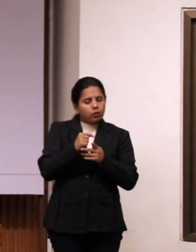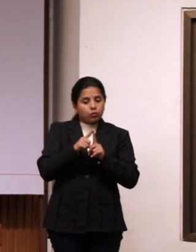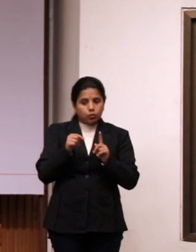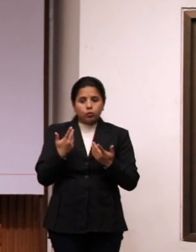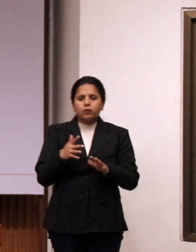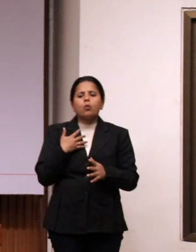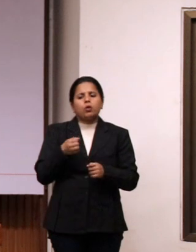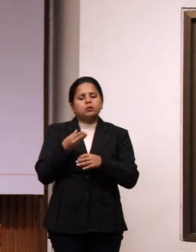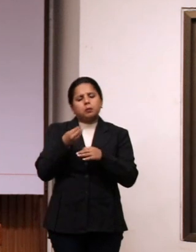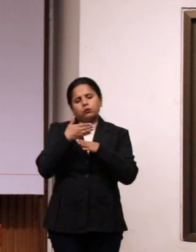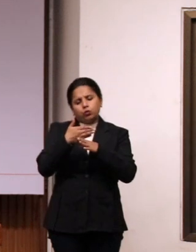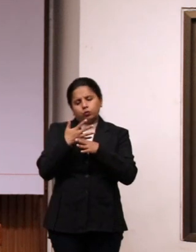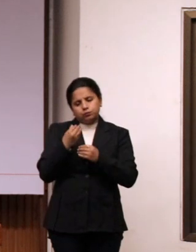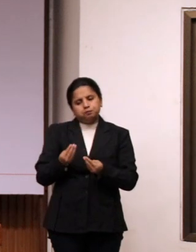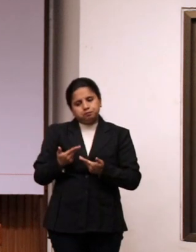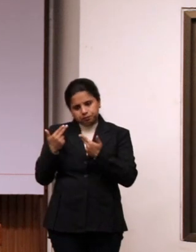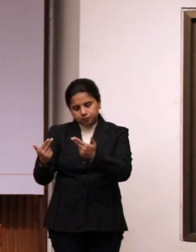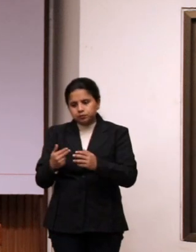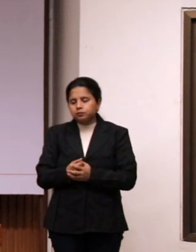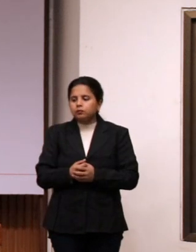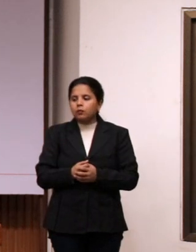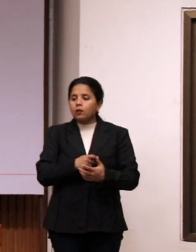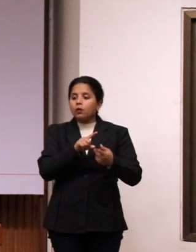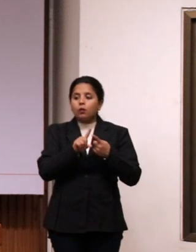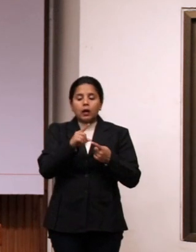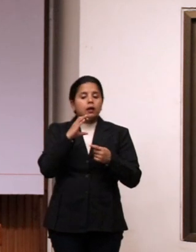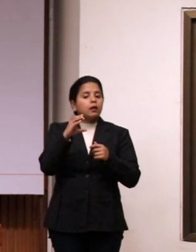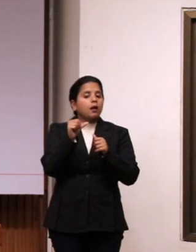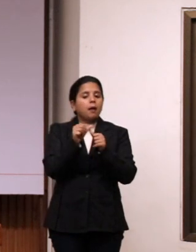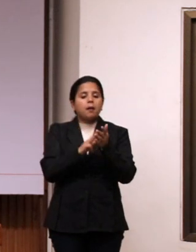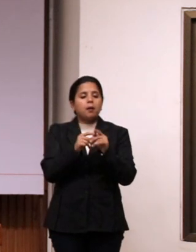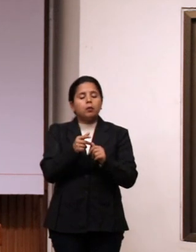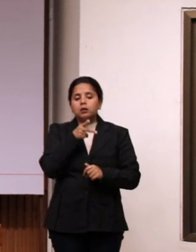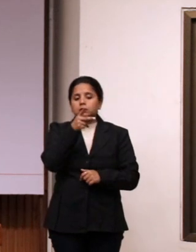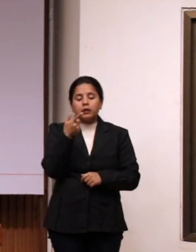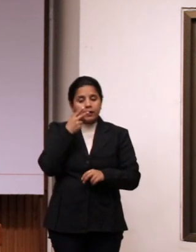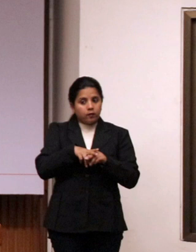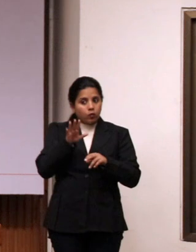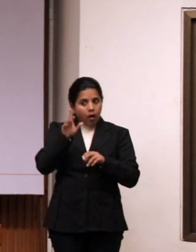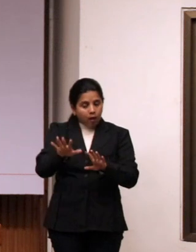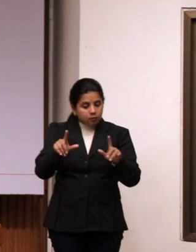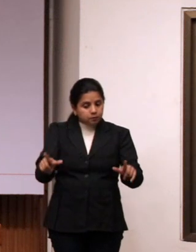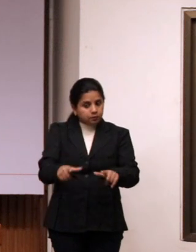want to share few certain things. One is that the CAMPA says that if you are planting